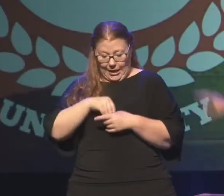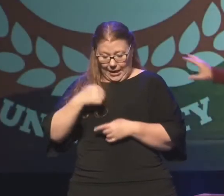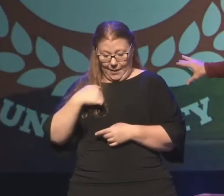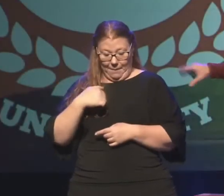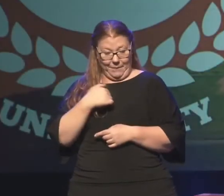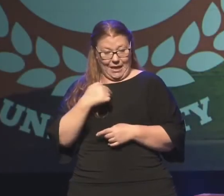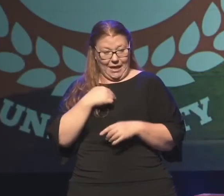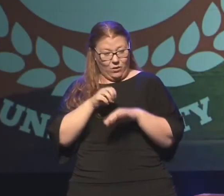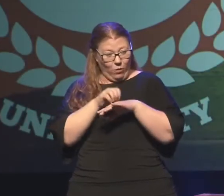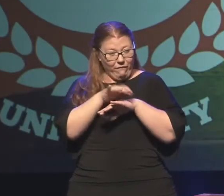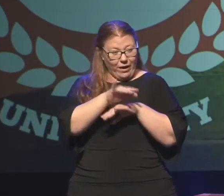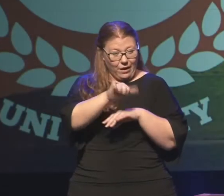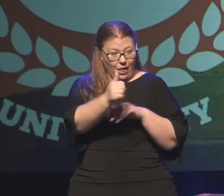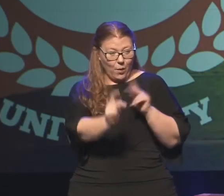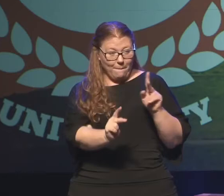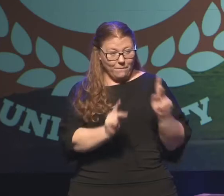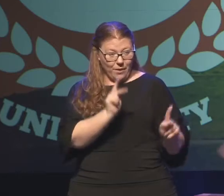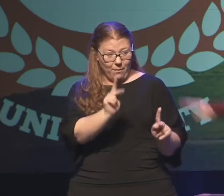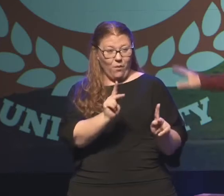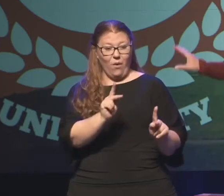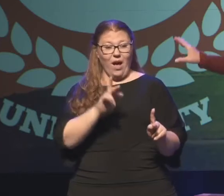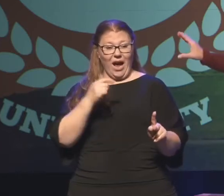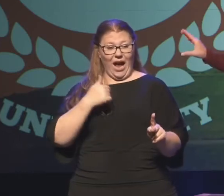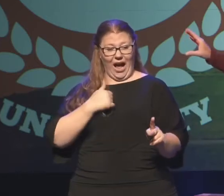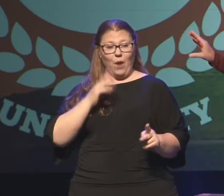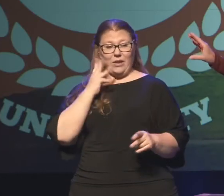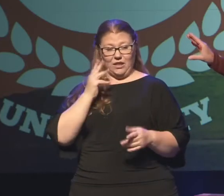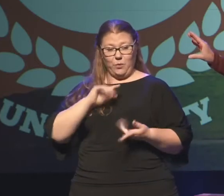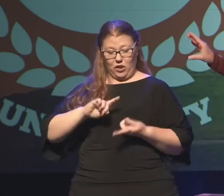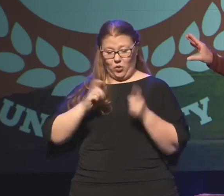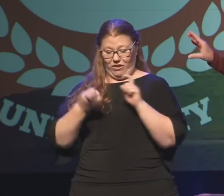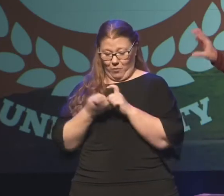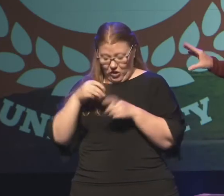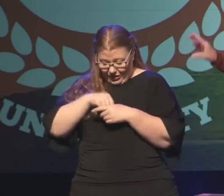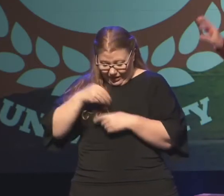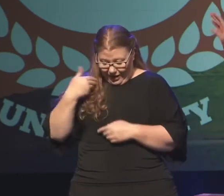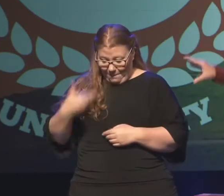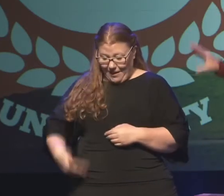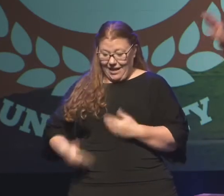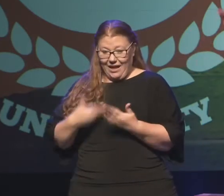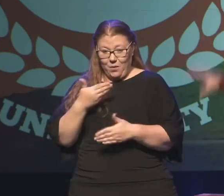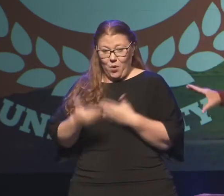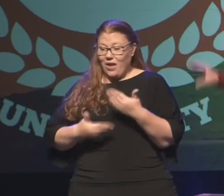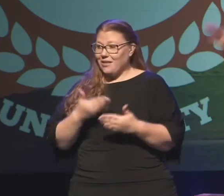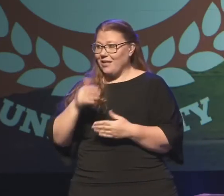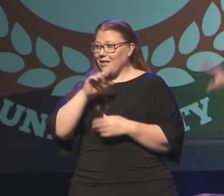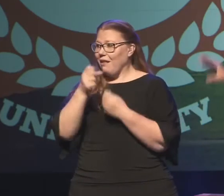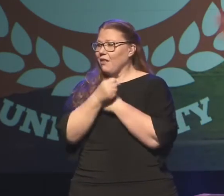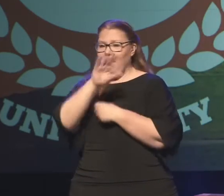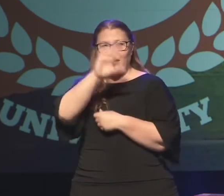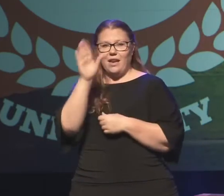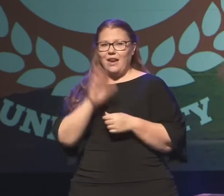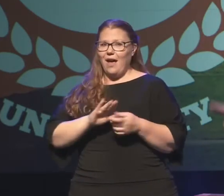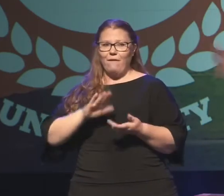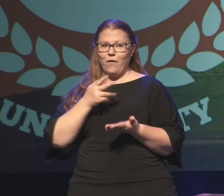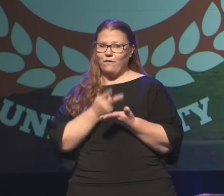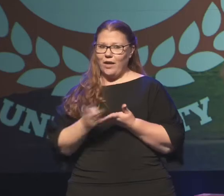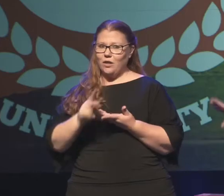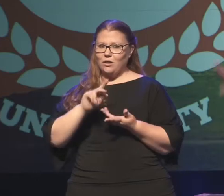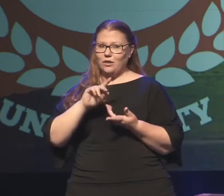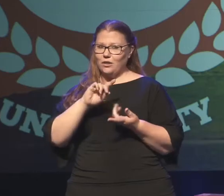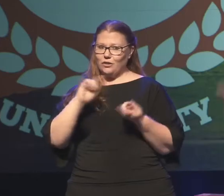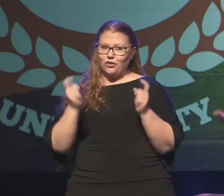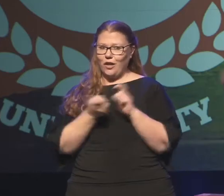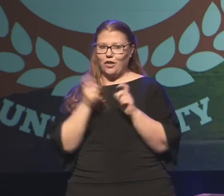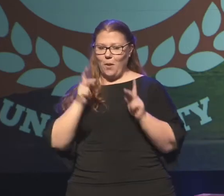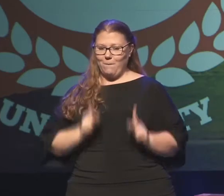love another person, I will be transformed in the process. Love never fails to transform the person who's